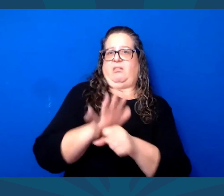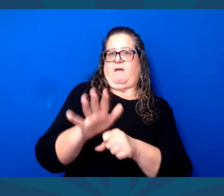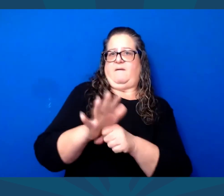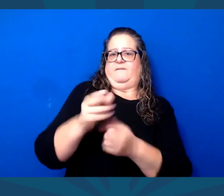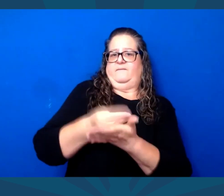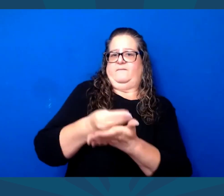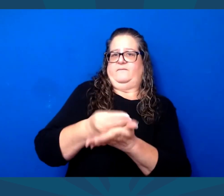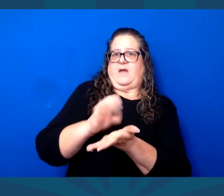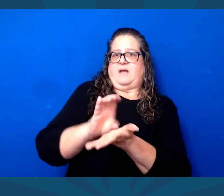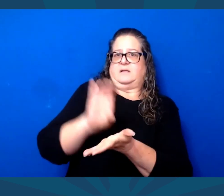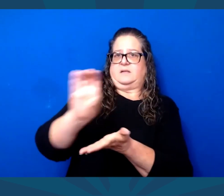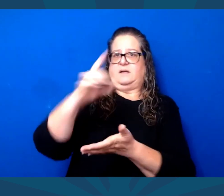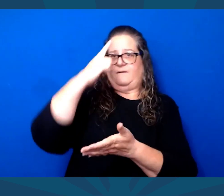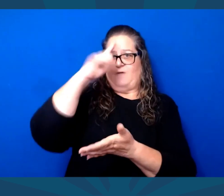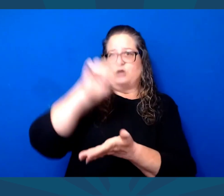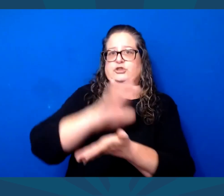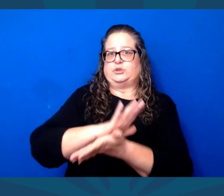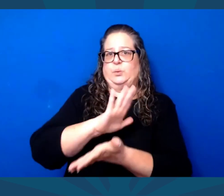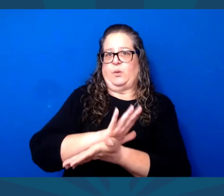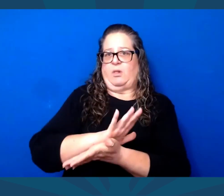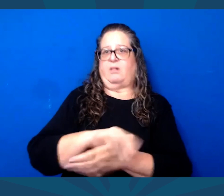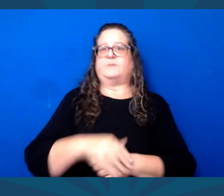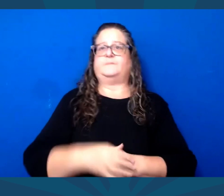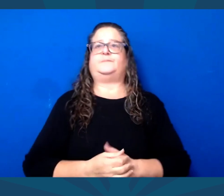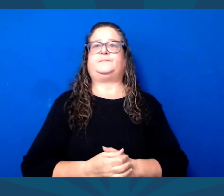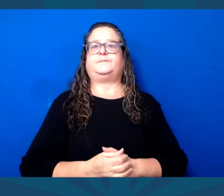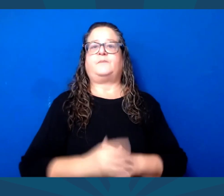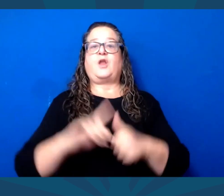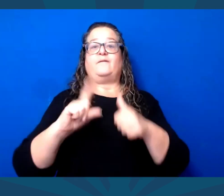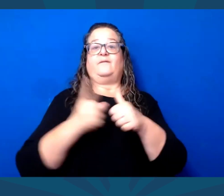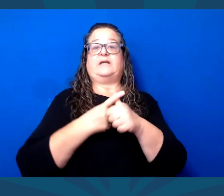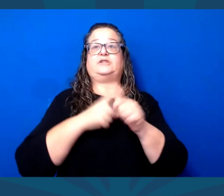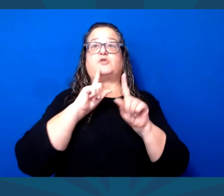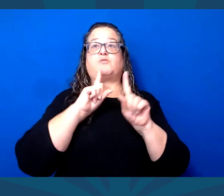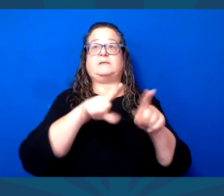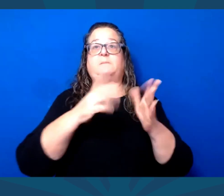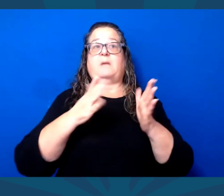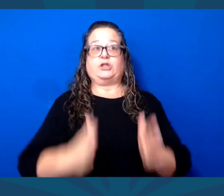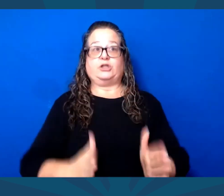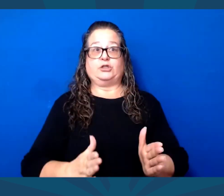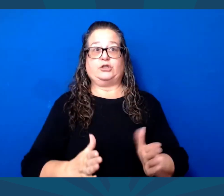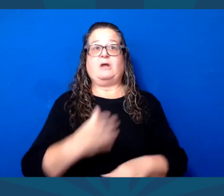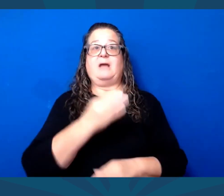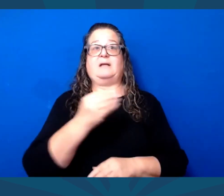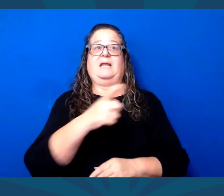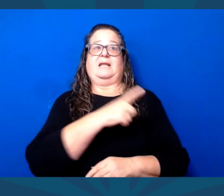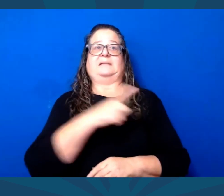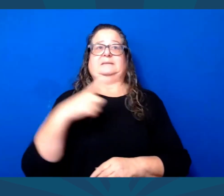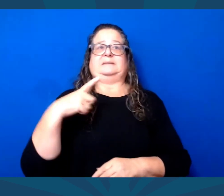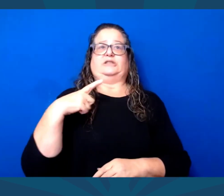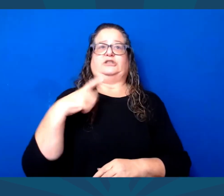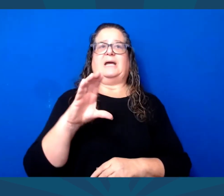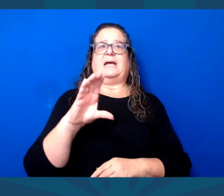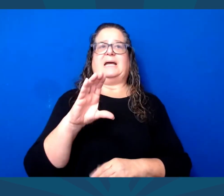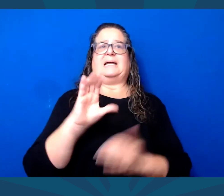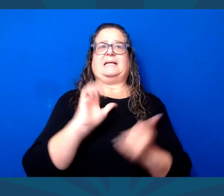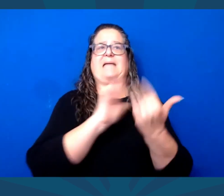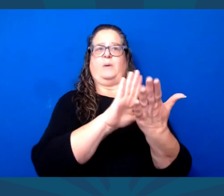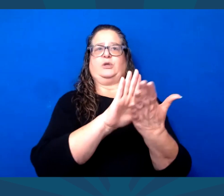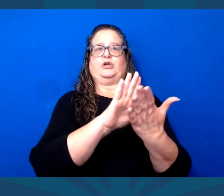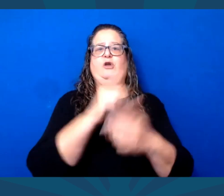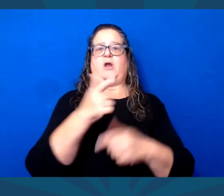safe communities with adequate funding for schools, for first responders, and for legislation that addresses gun